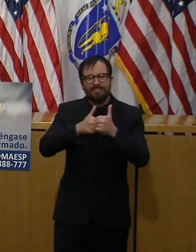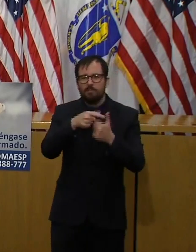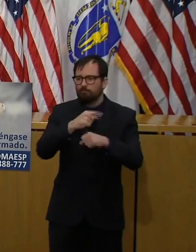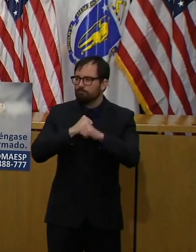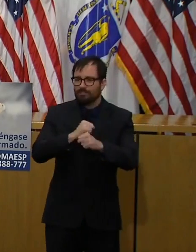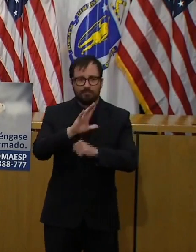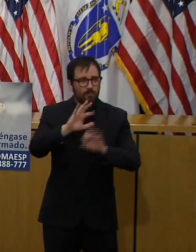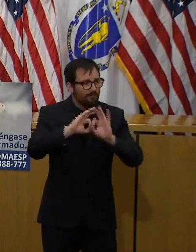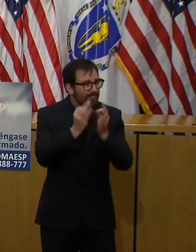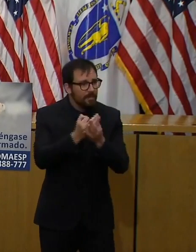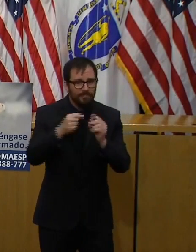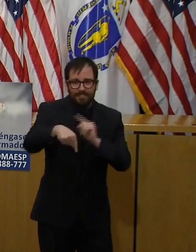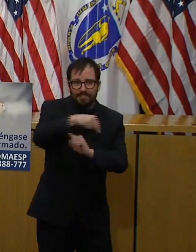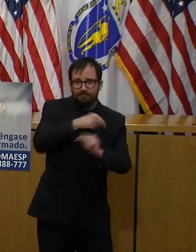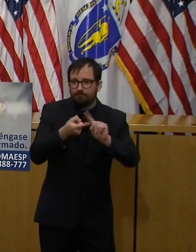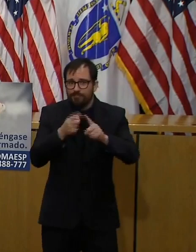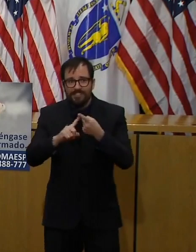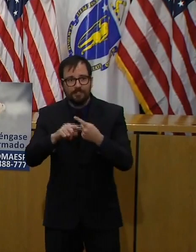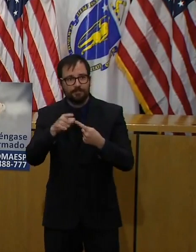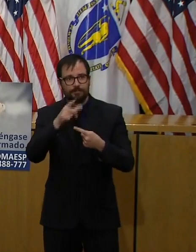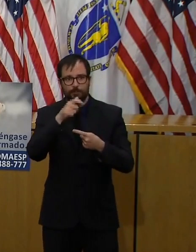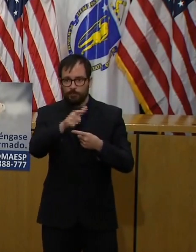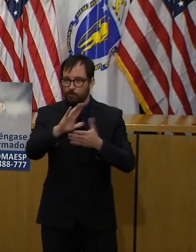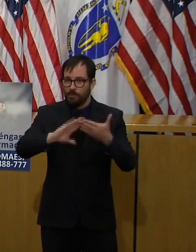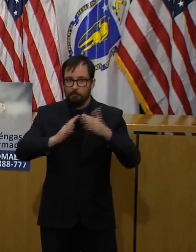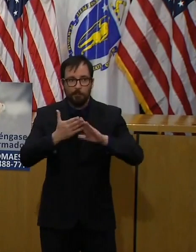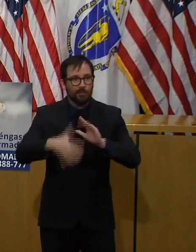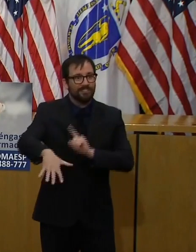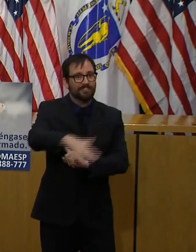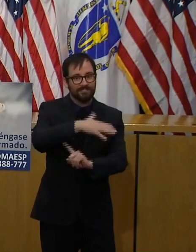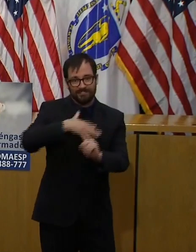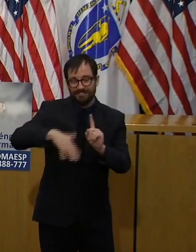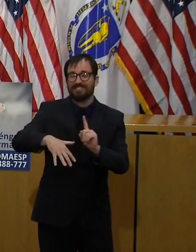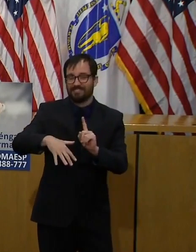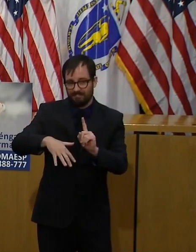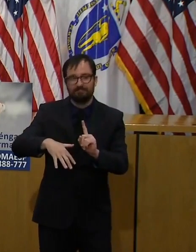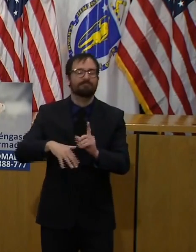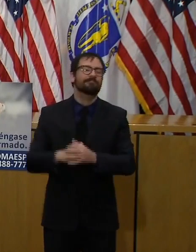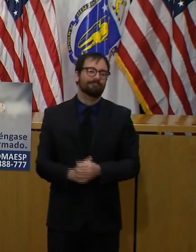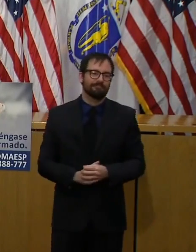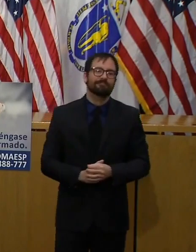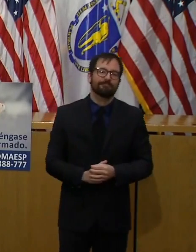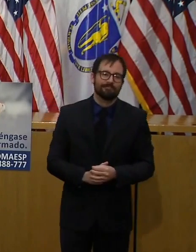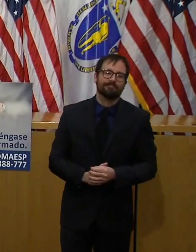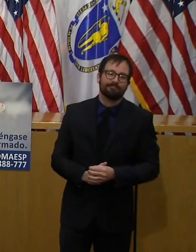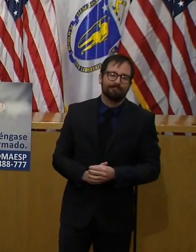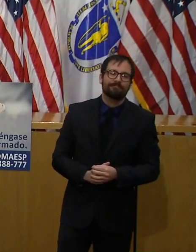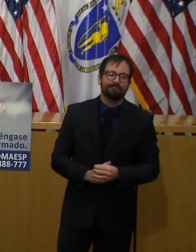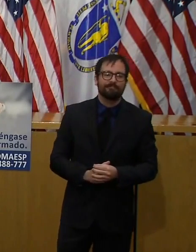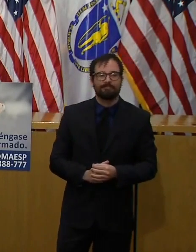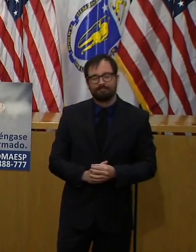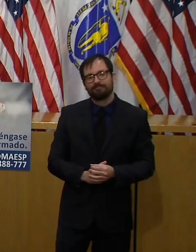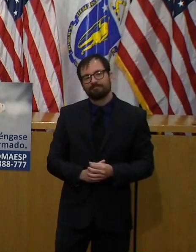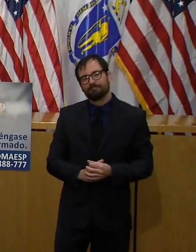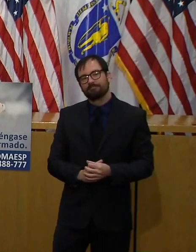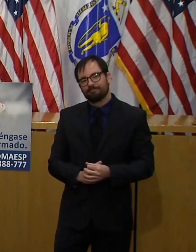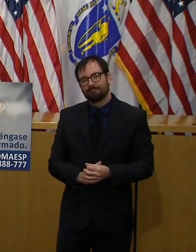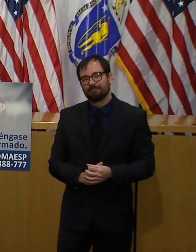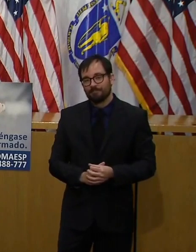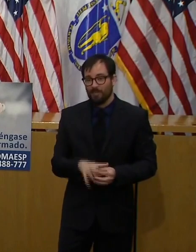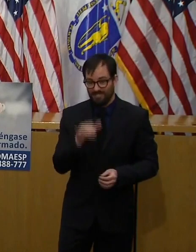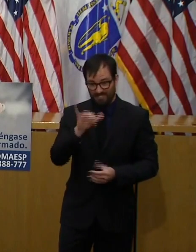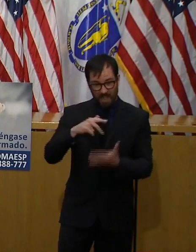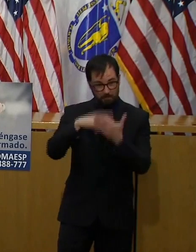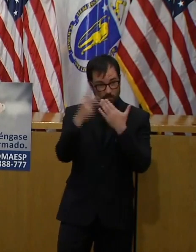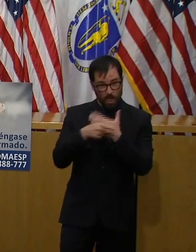ahead. And we appreciate everybody's incredible efforts to build this program and to start to make what will be a very